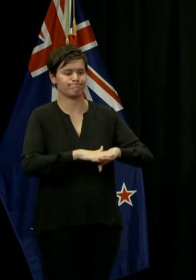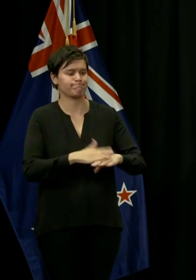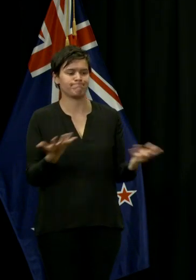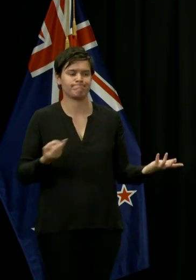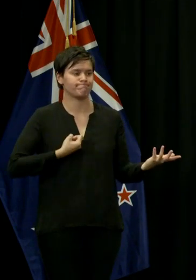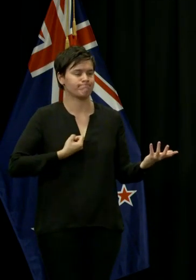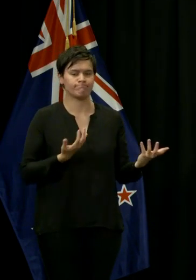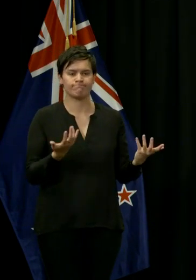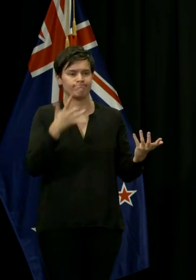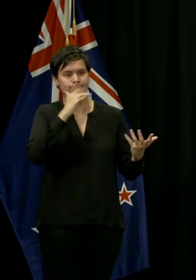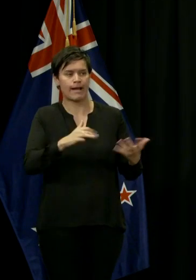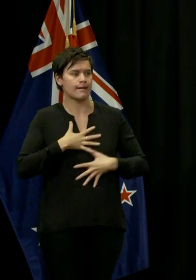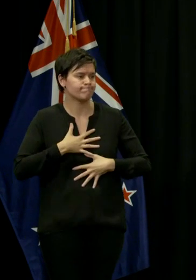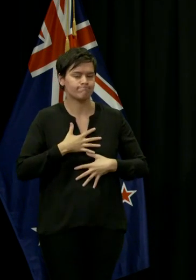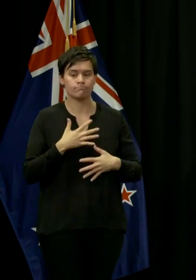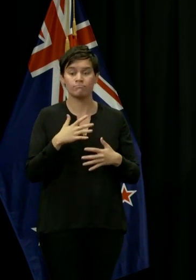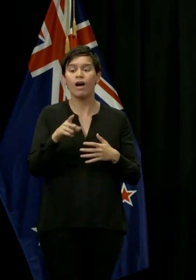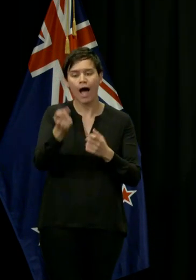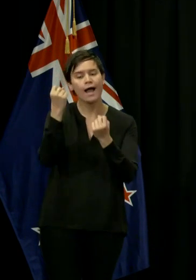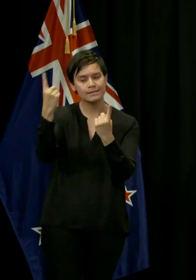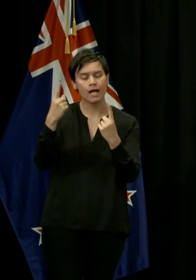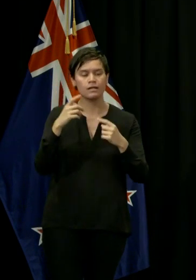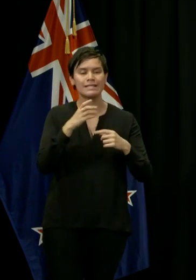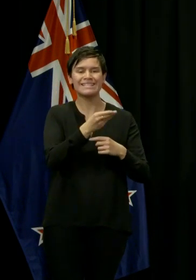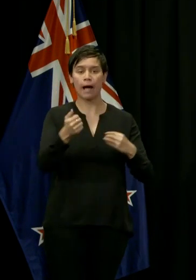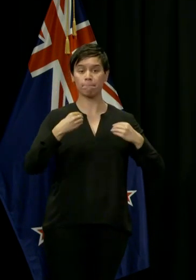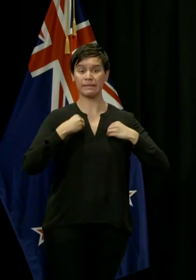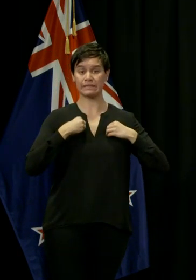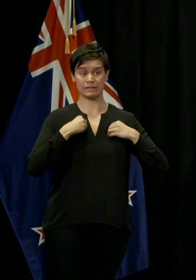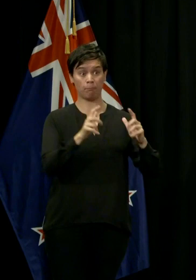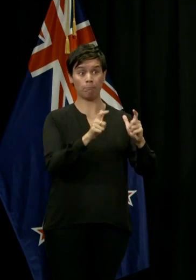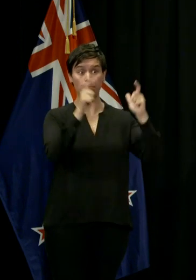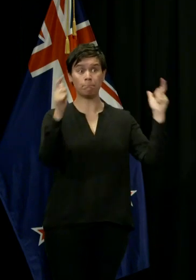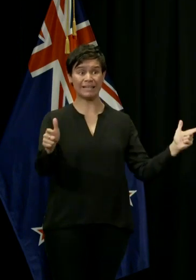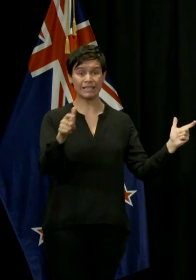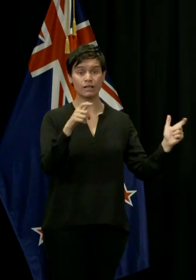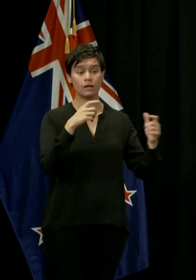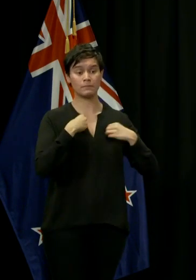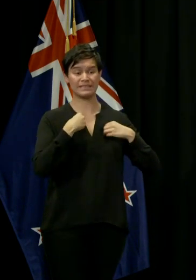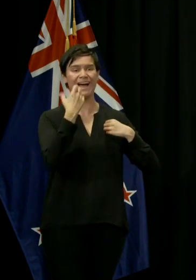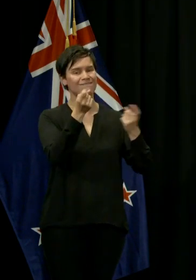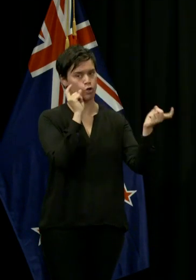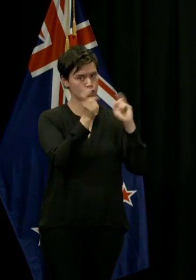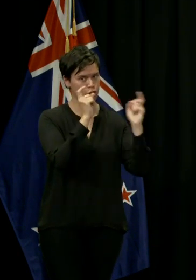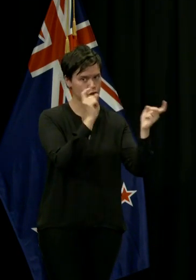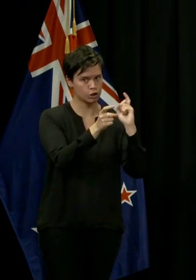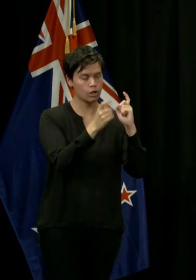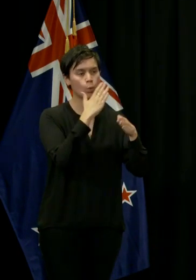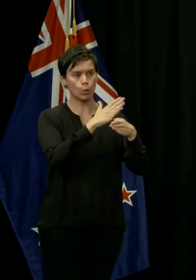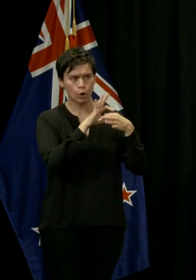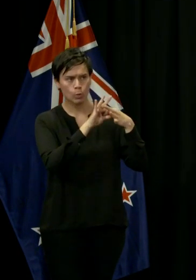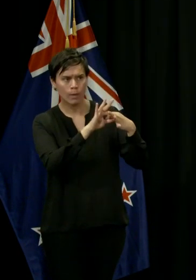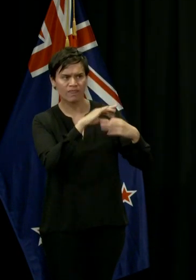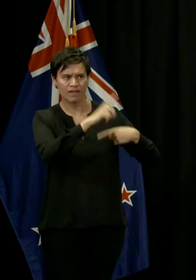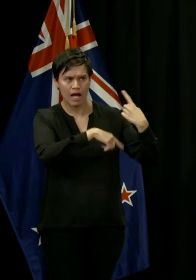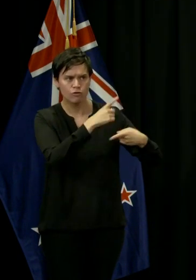different positions, Hamish. We certainly are aware that some large companies in New Zealand are concerned, but we are working with them and continue to work with